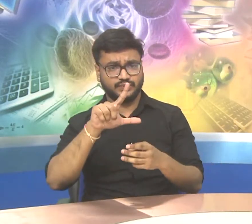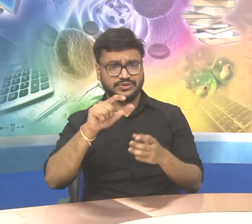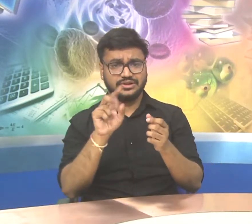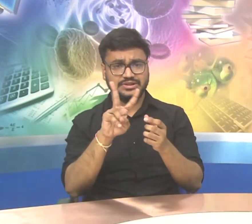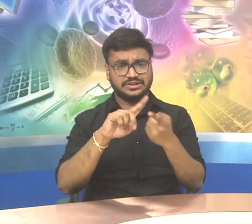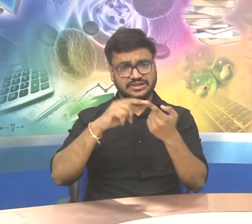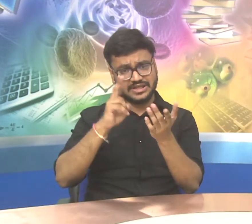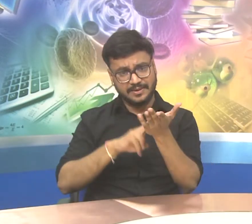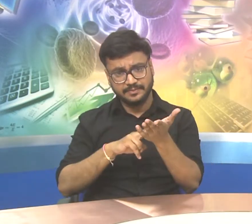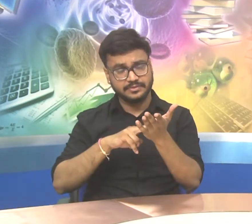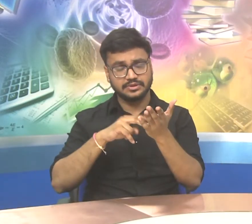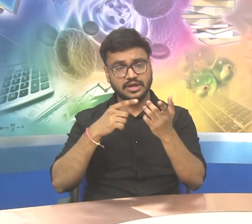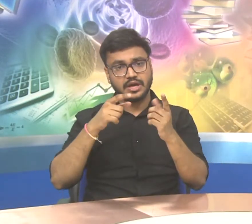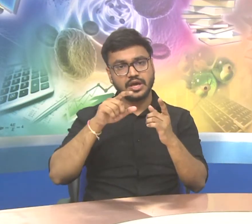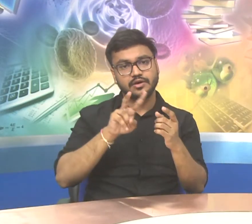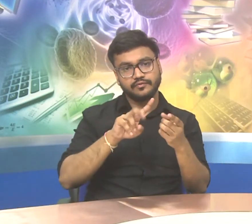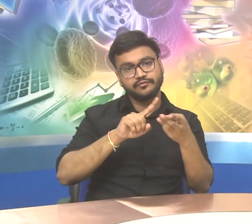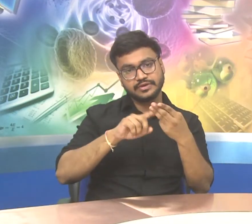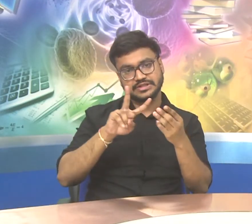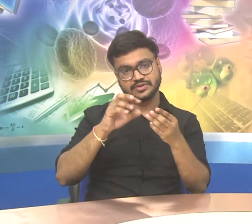Next is evolved.